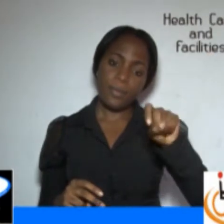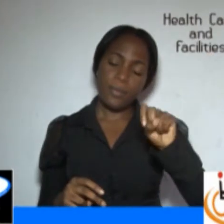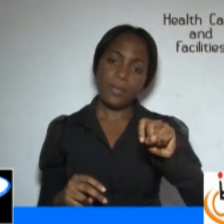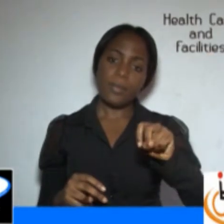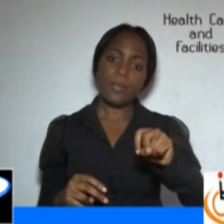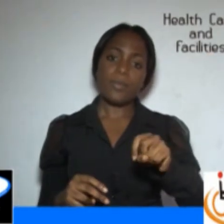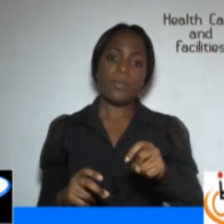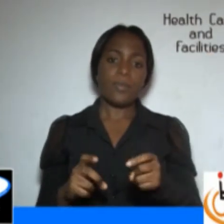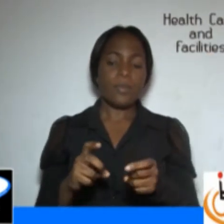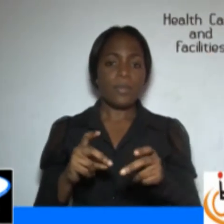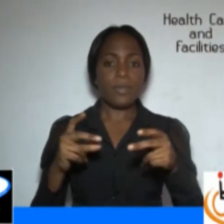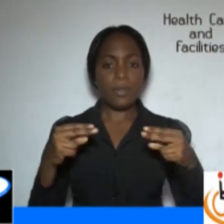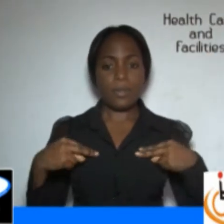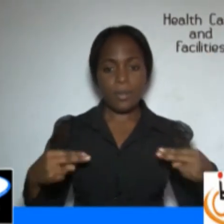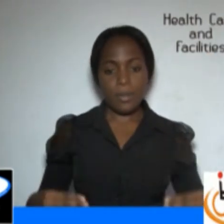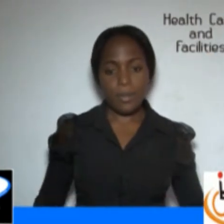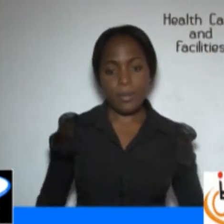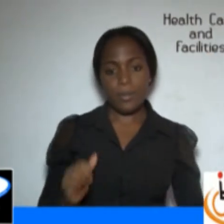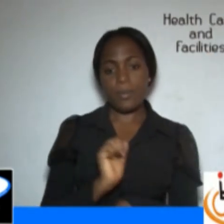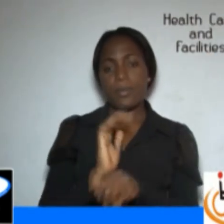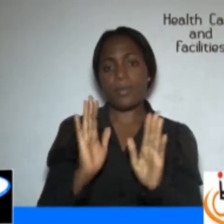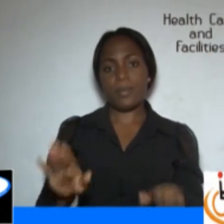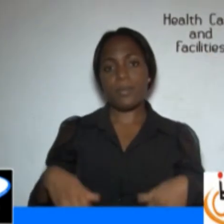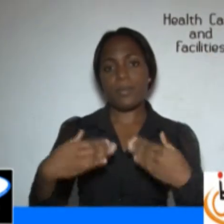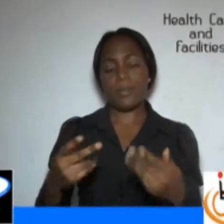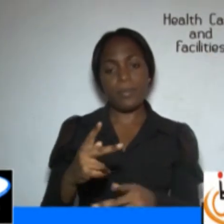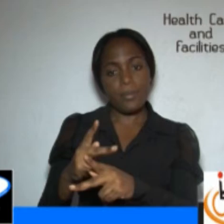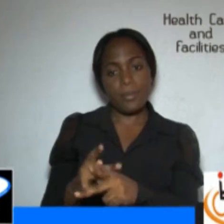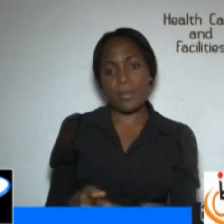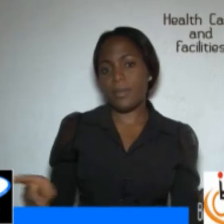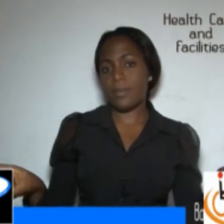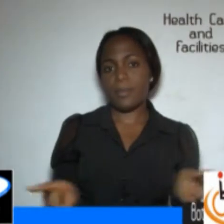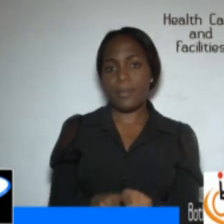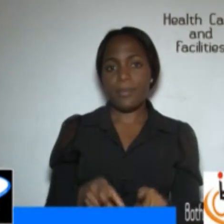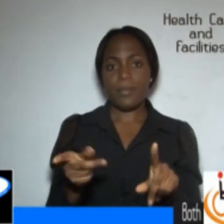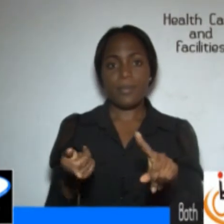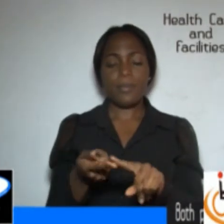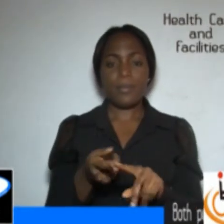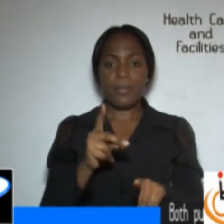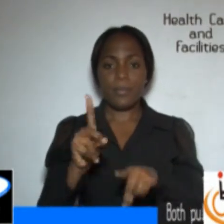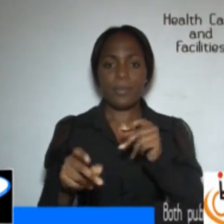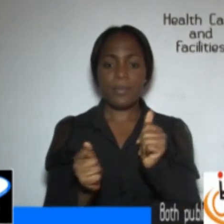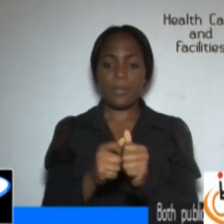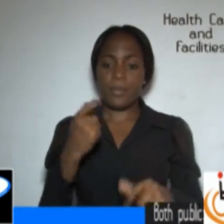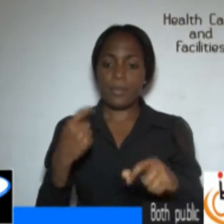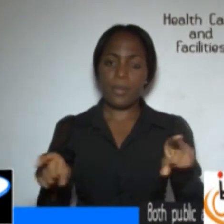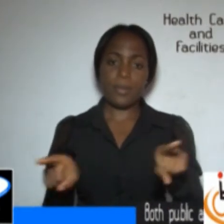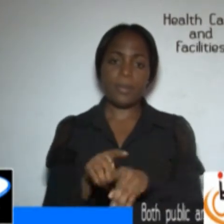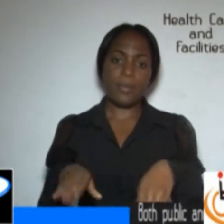professionals to provide care of the same quality to persons with disabilities as to others, including on